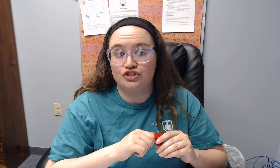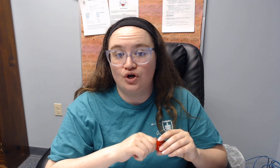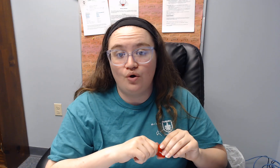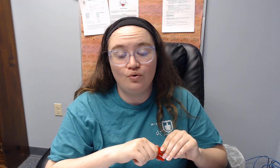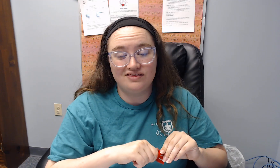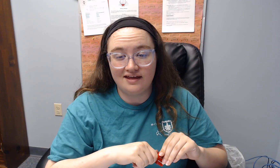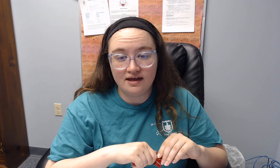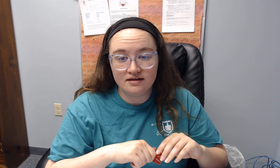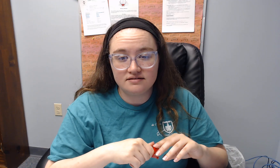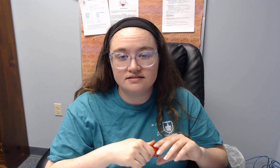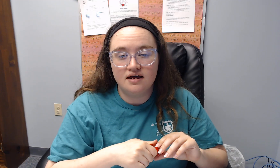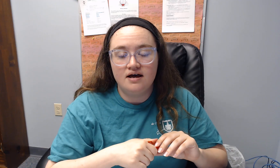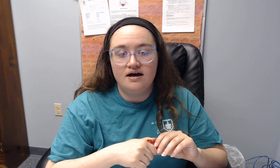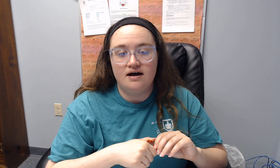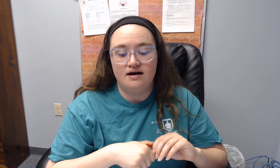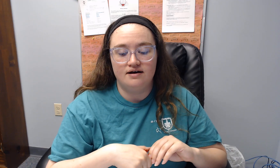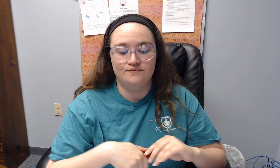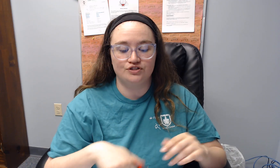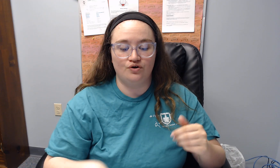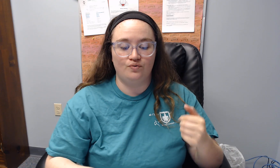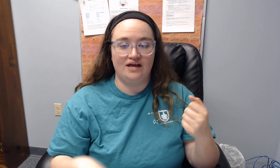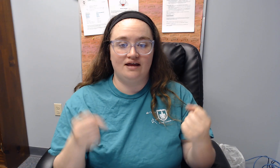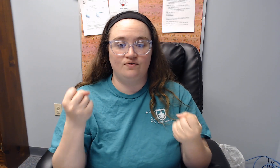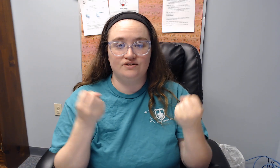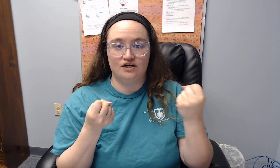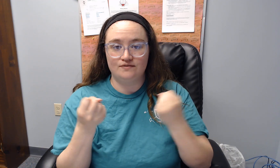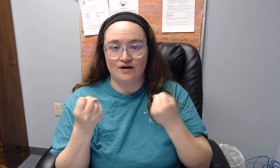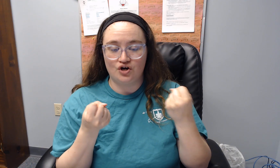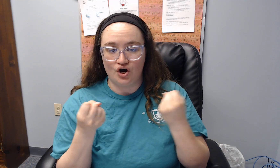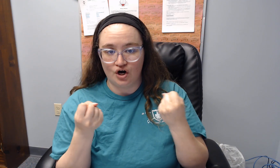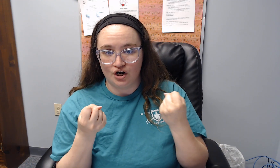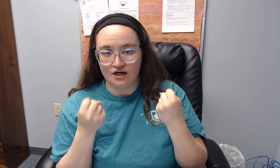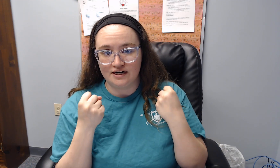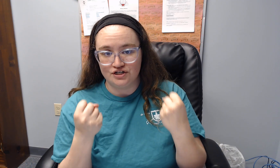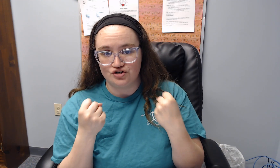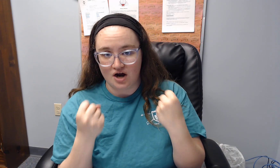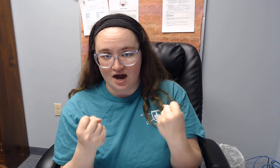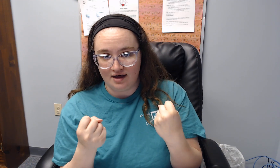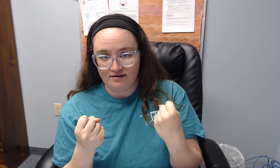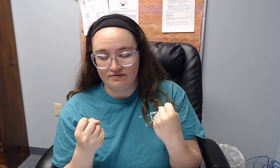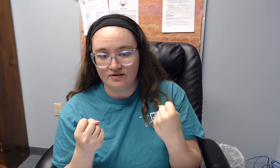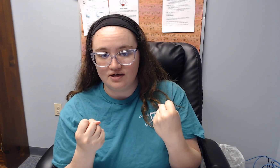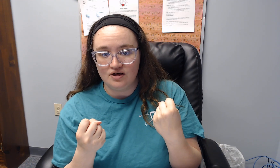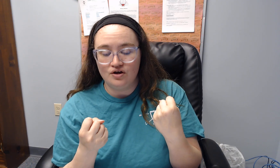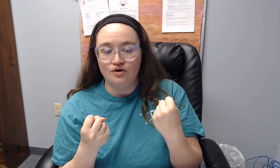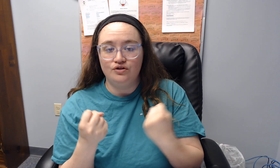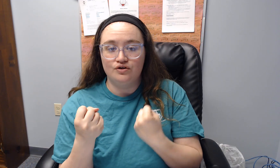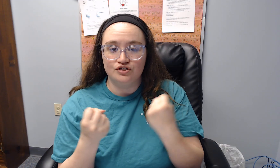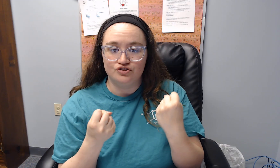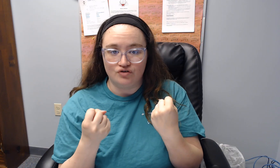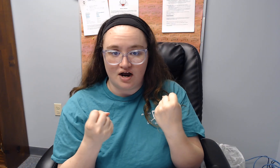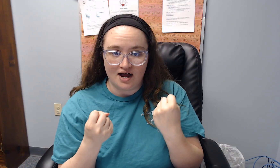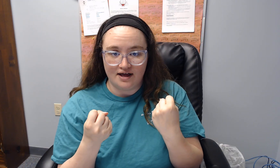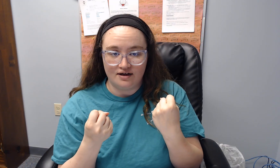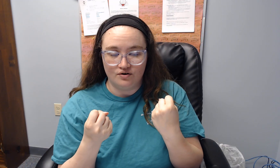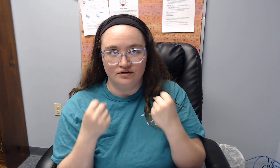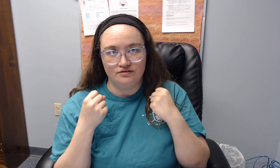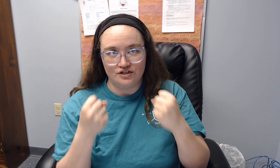show things. So we talked about car and drive. You can drive